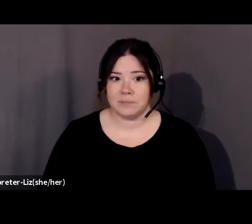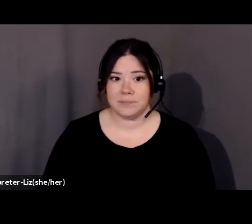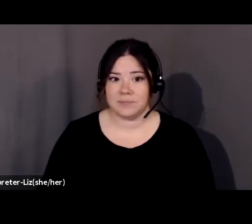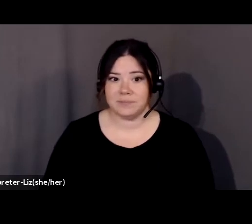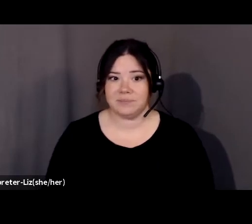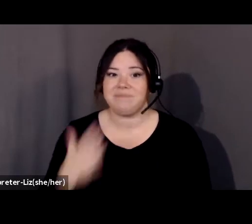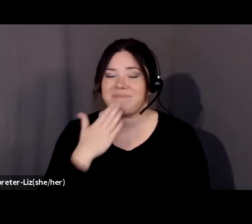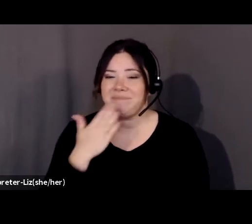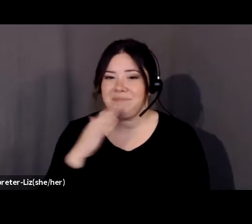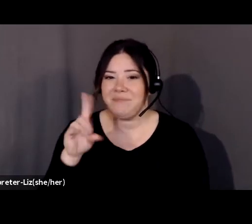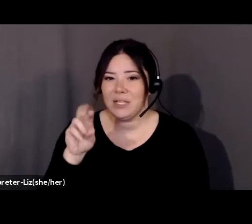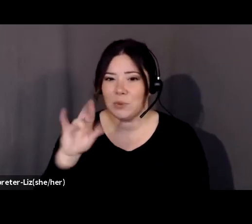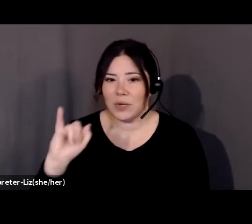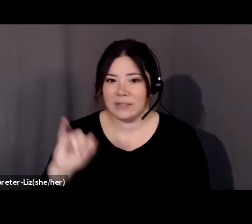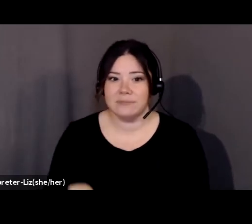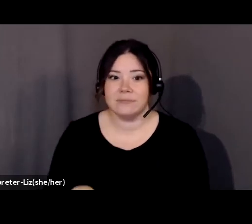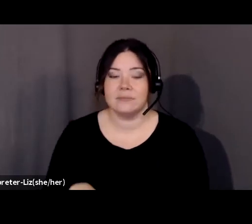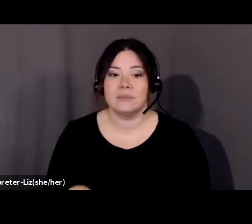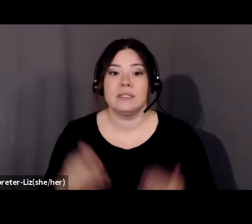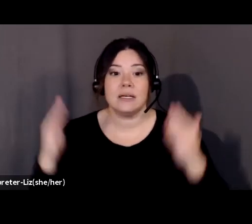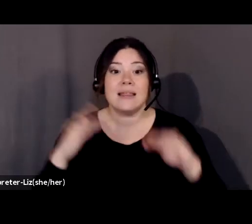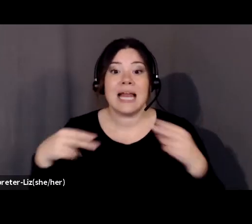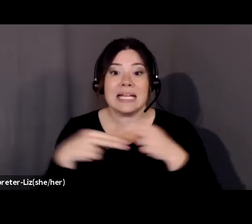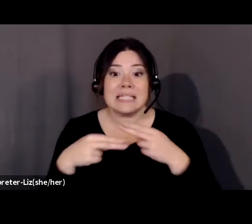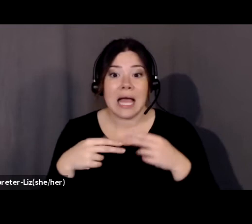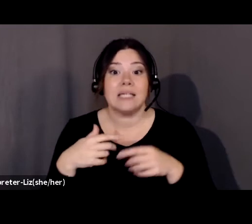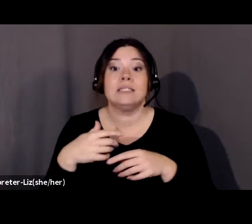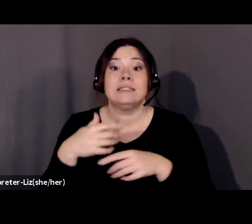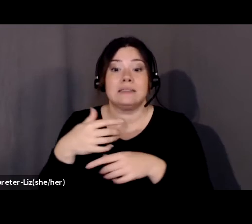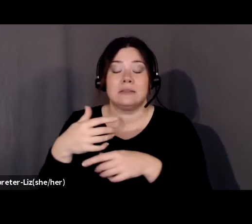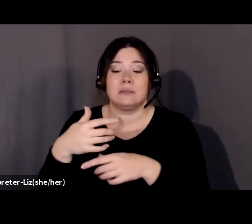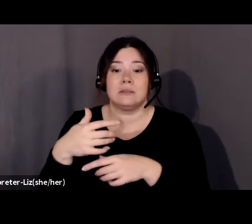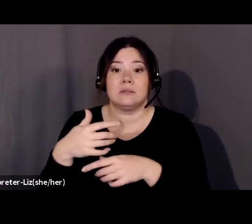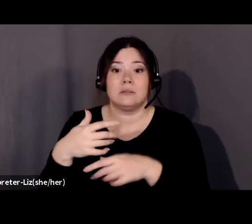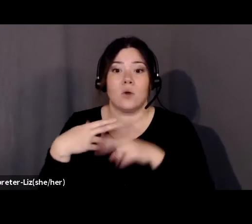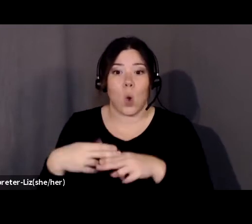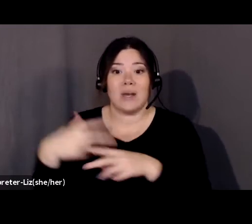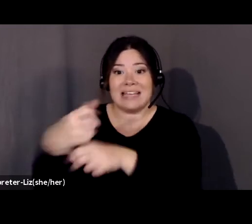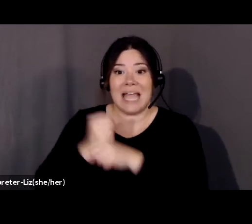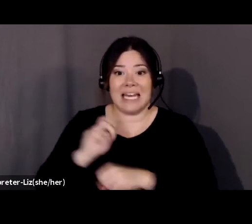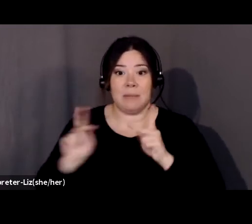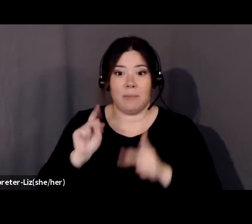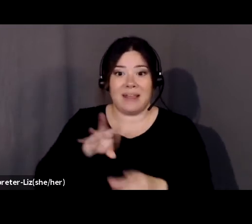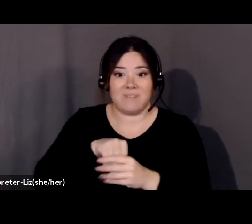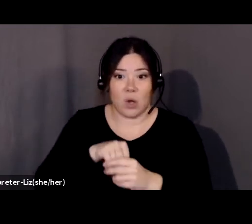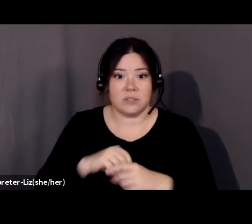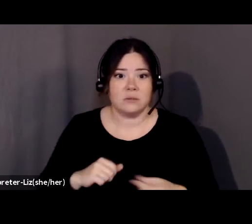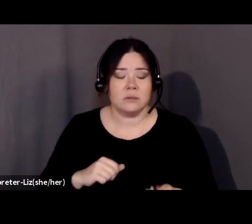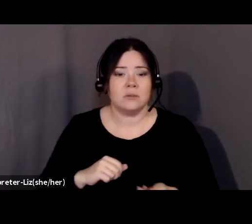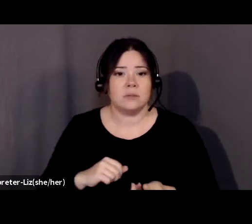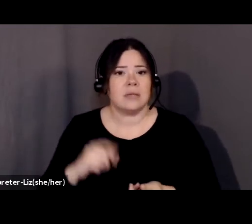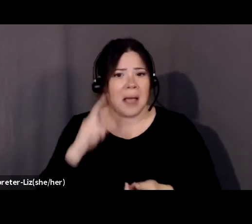Thank you, Dory. The next slide is getting people involved. And I think everybody at one time has had an